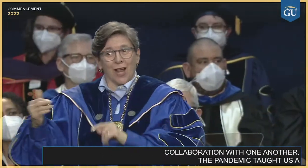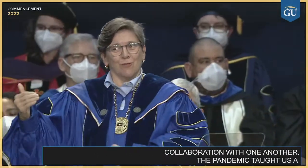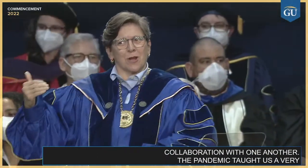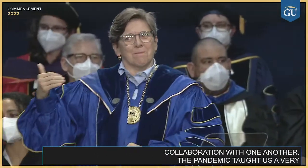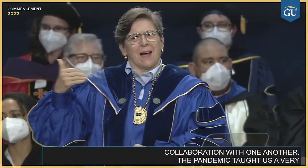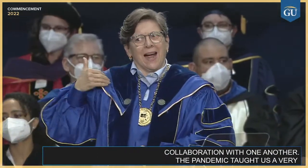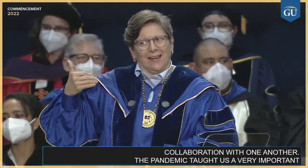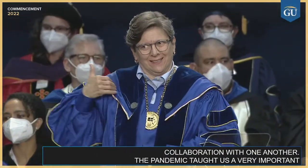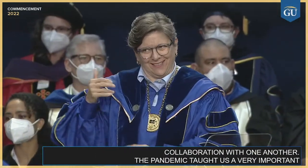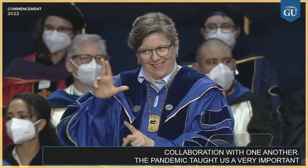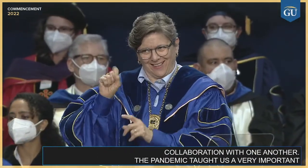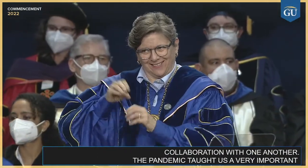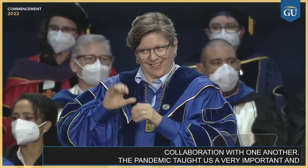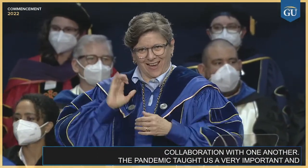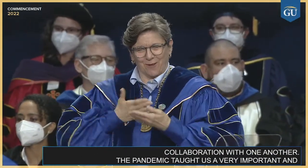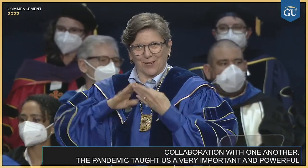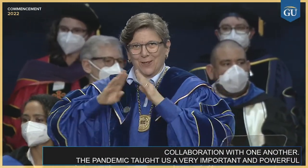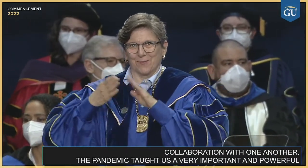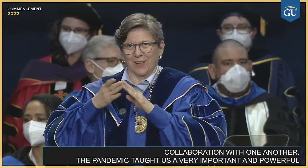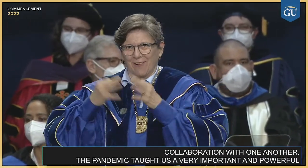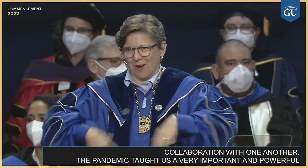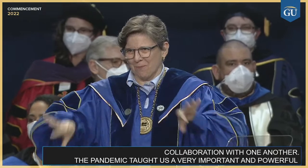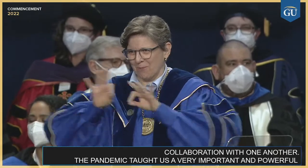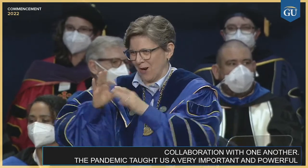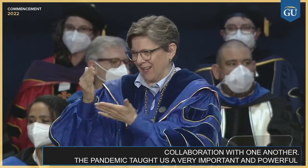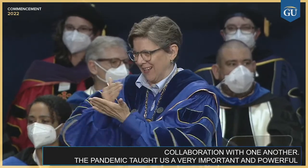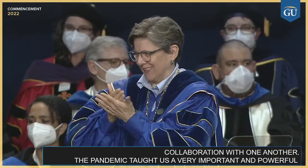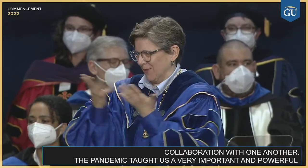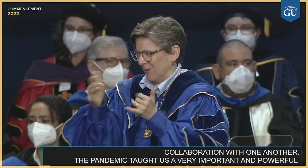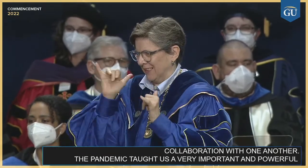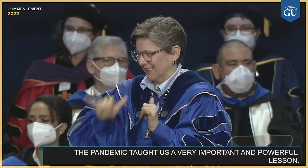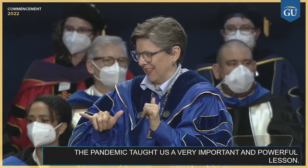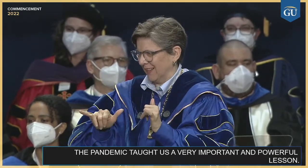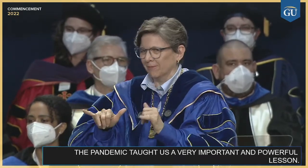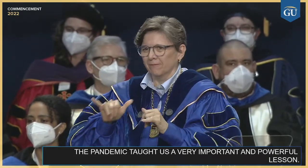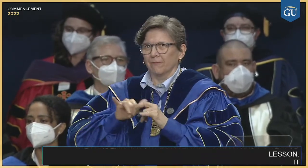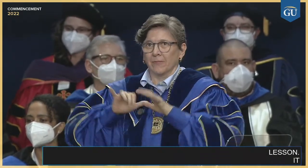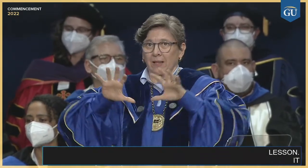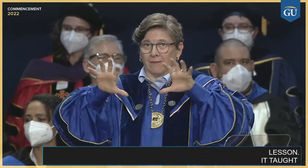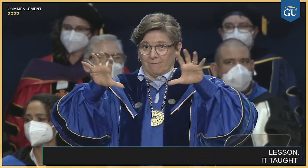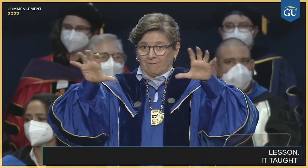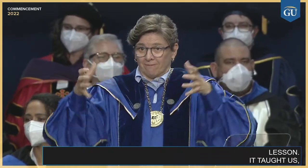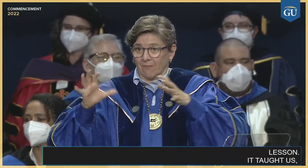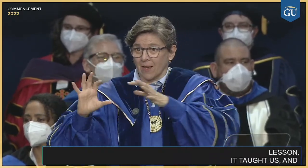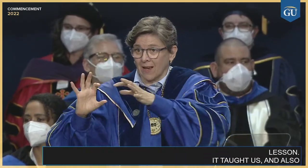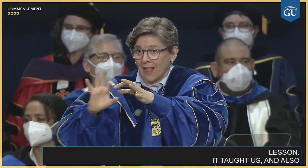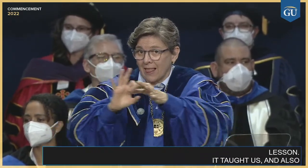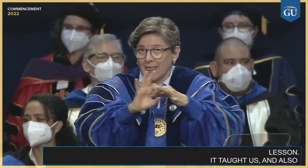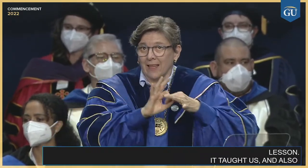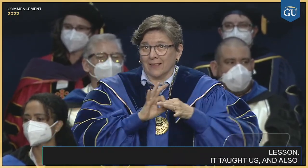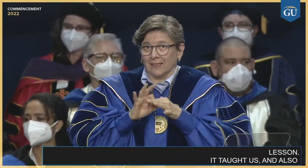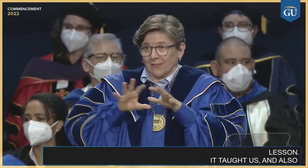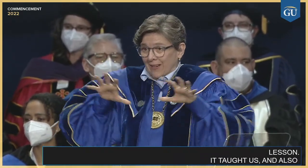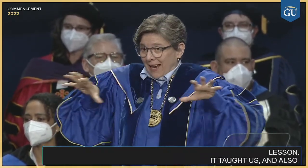It taught us and also reminded us of this important lesson within our community,